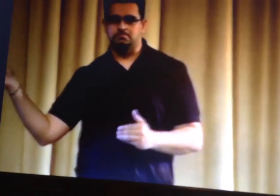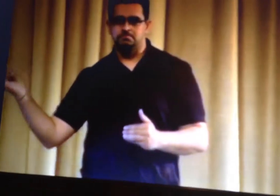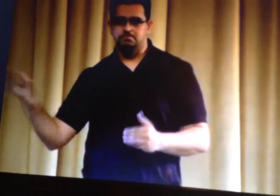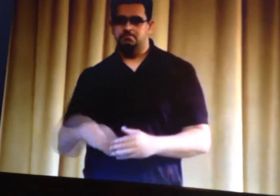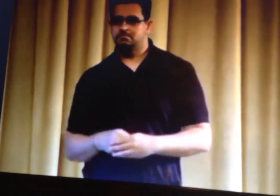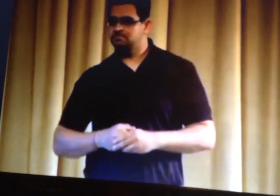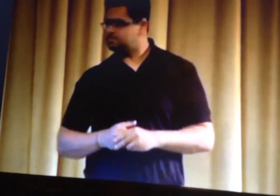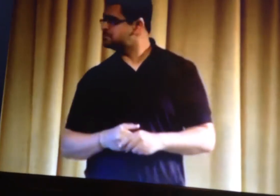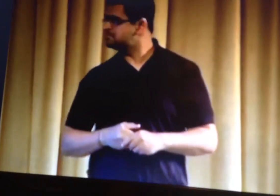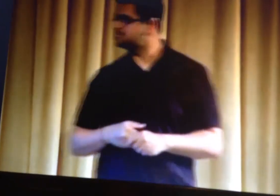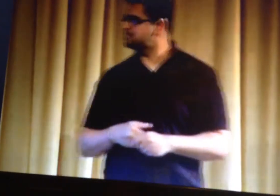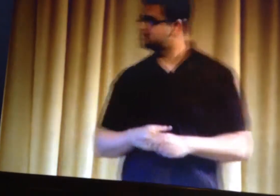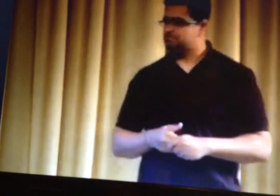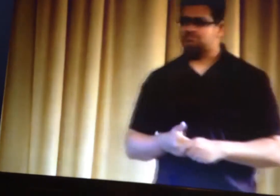That's a good example of peer-to-peer.